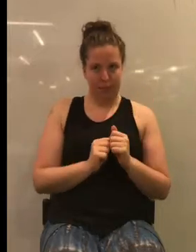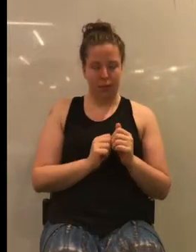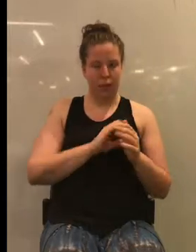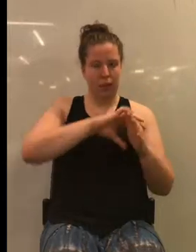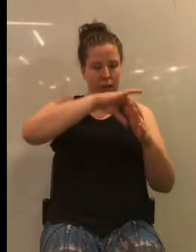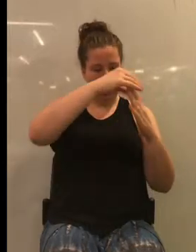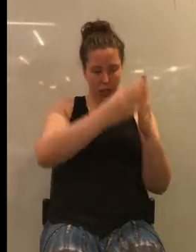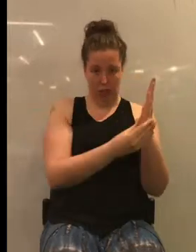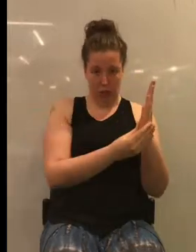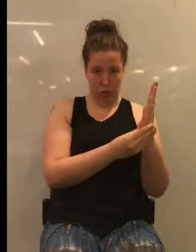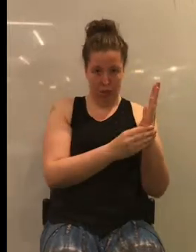Handshape,